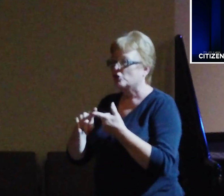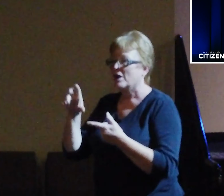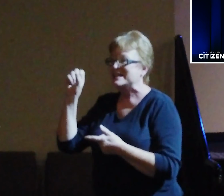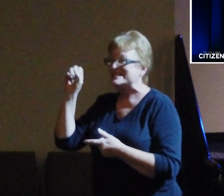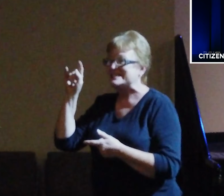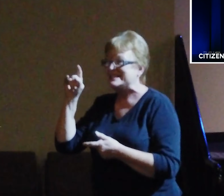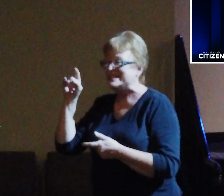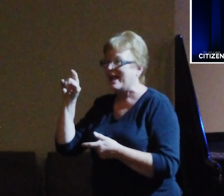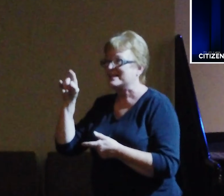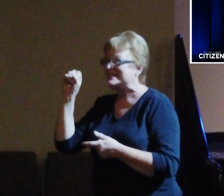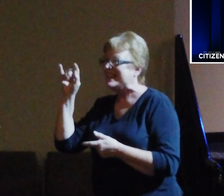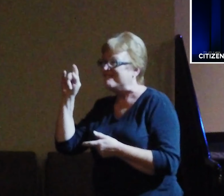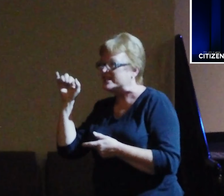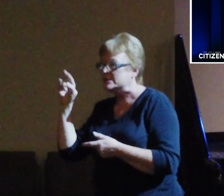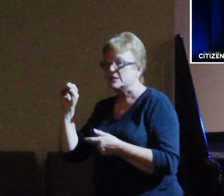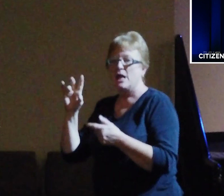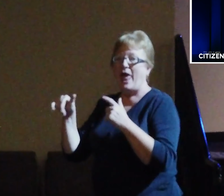Aaron Rock.